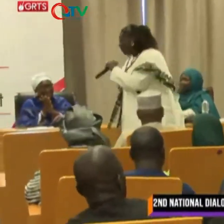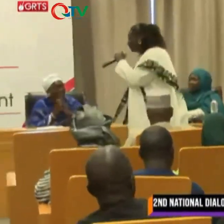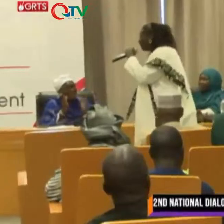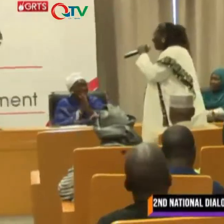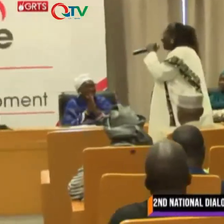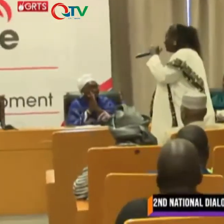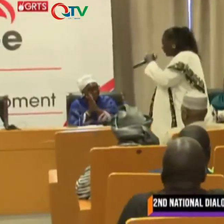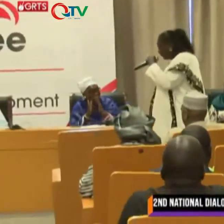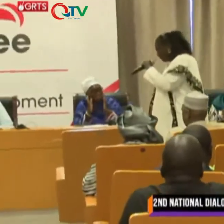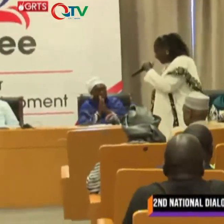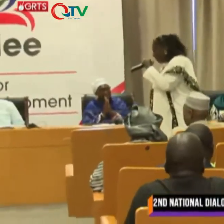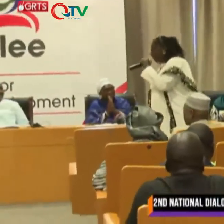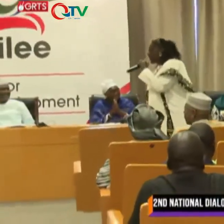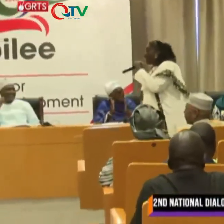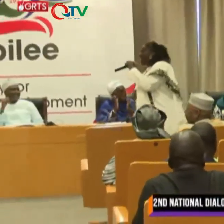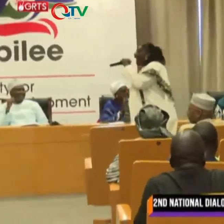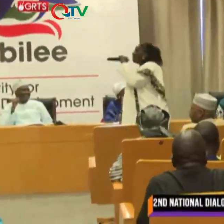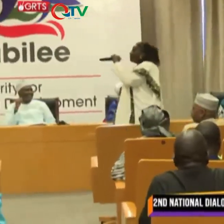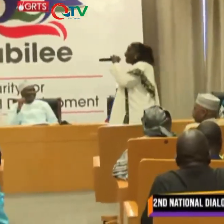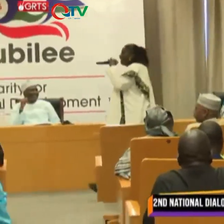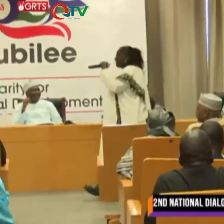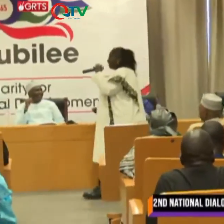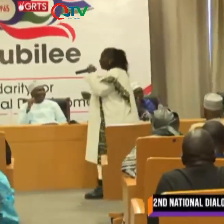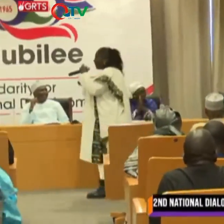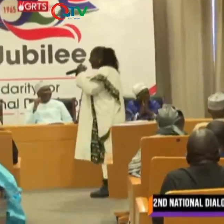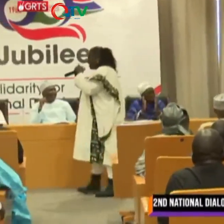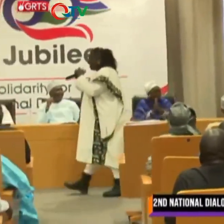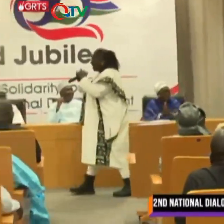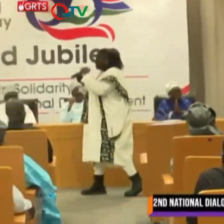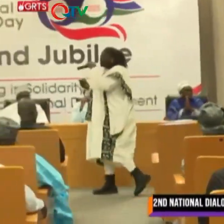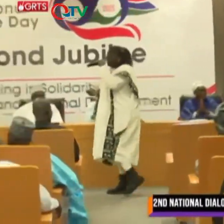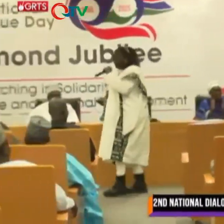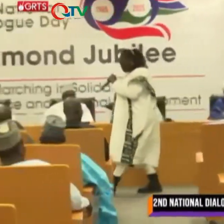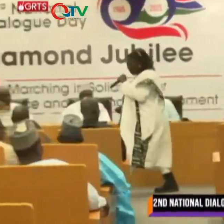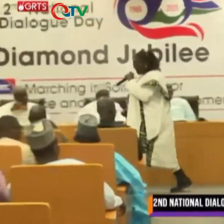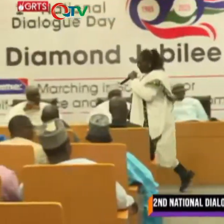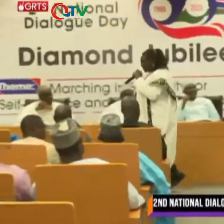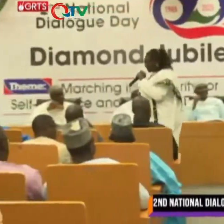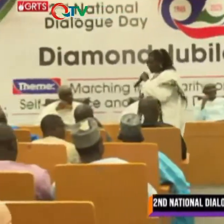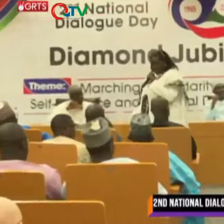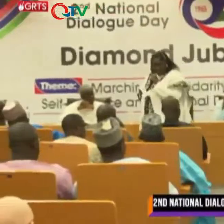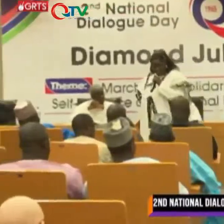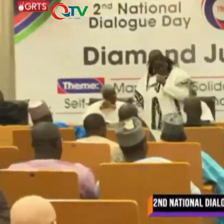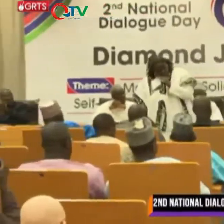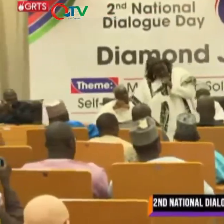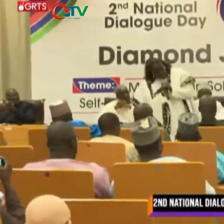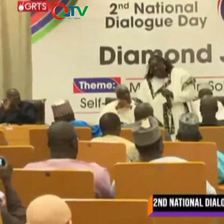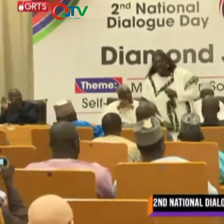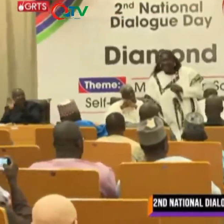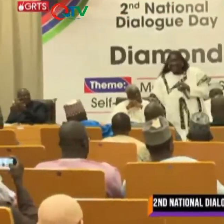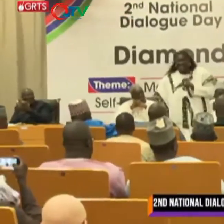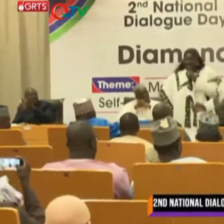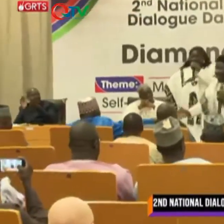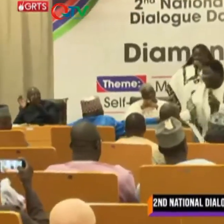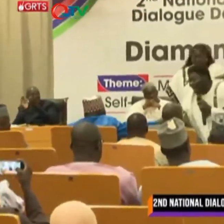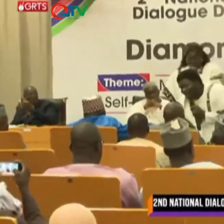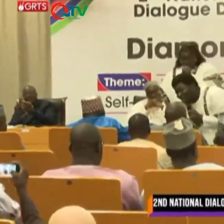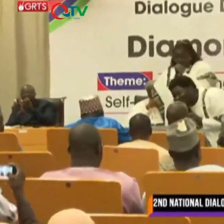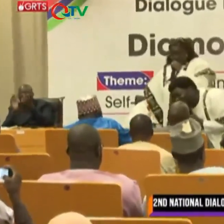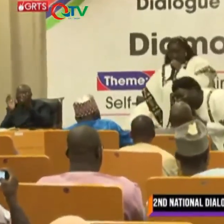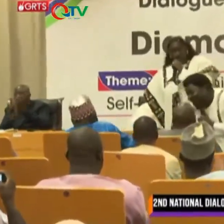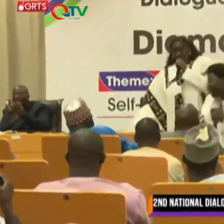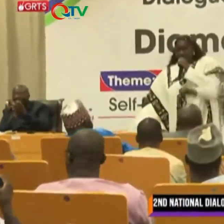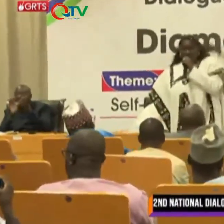Kifio, Musosio, Alpha Lenua, Mundua, Minatebuela,